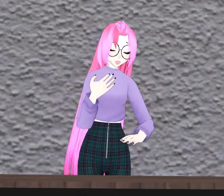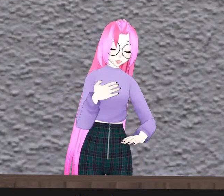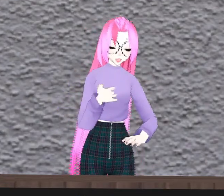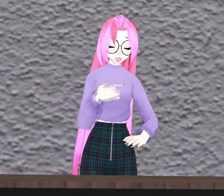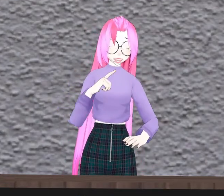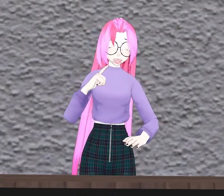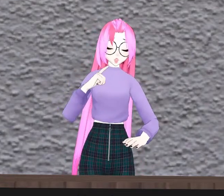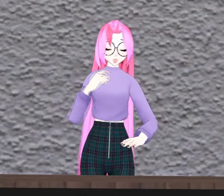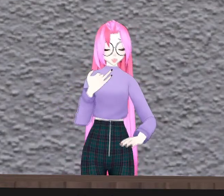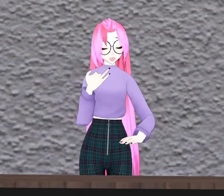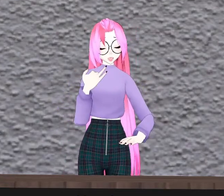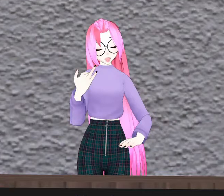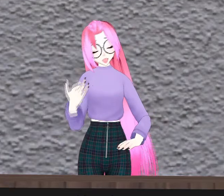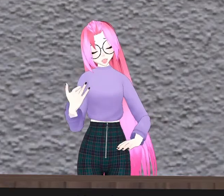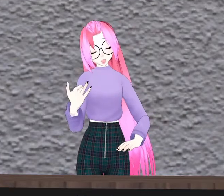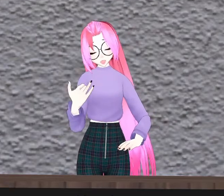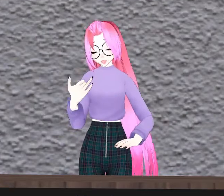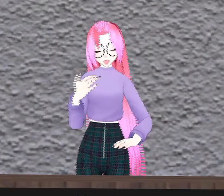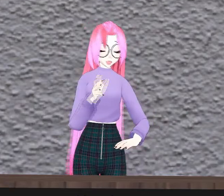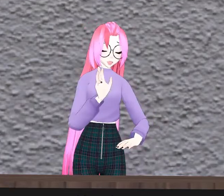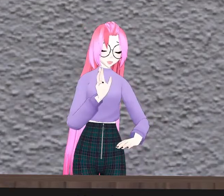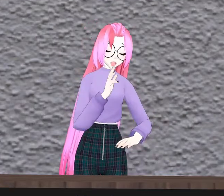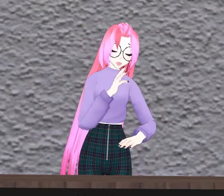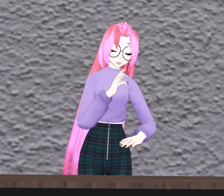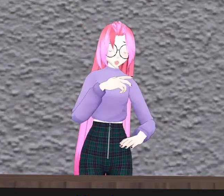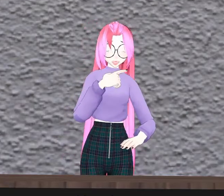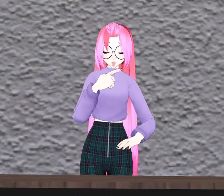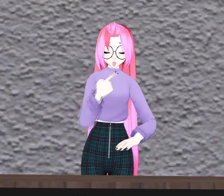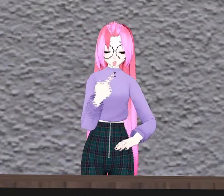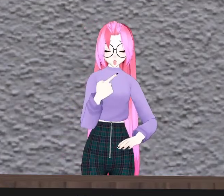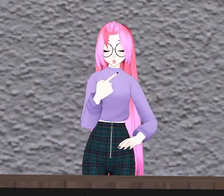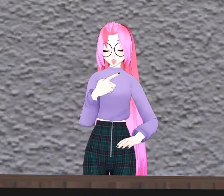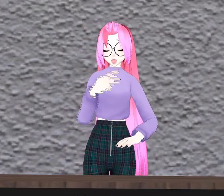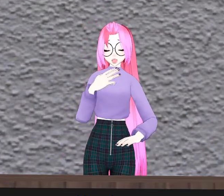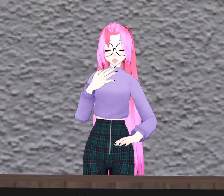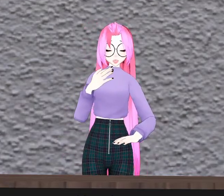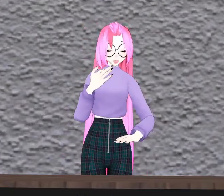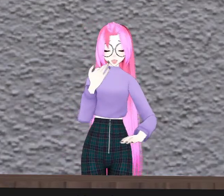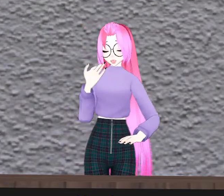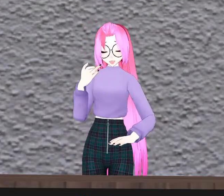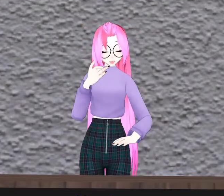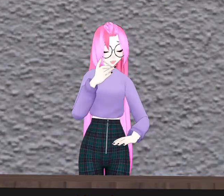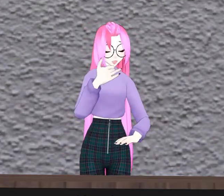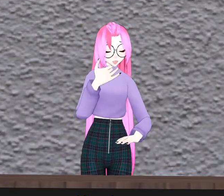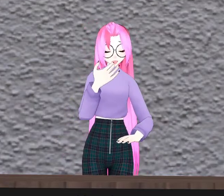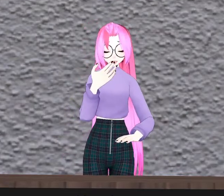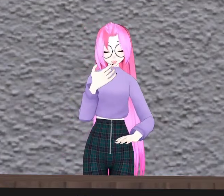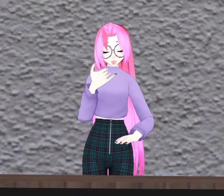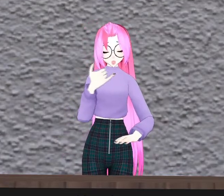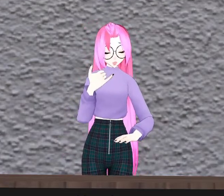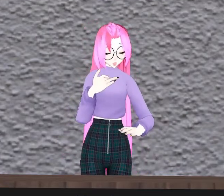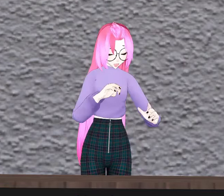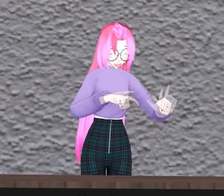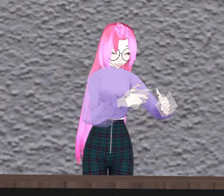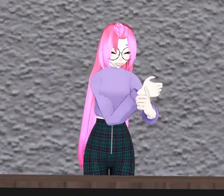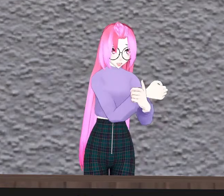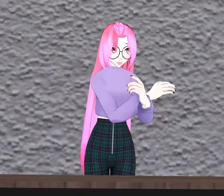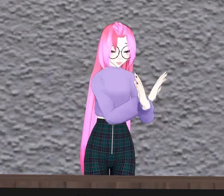say I'm a deaf person and I want to call my mom who's hearing, but I just have a phone on me. So what I use is my